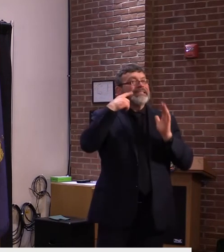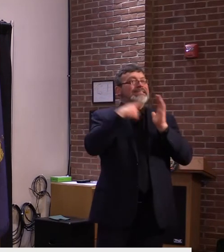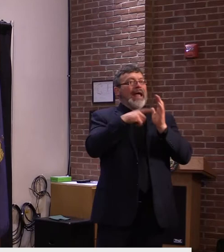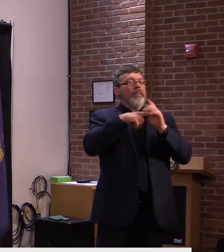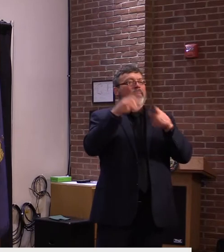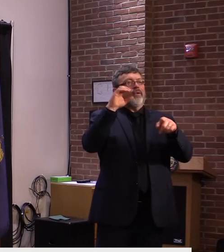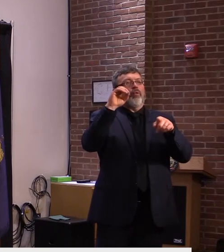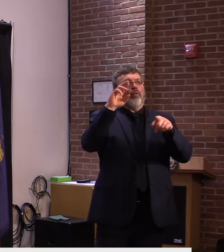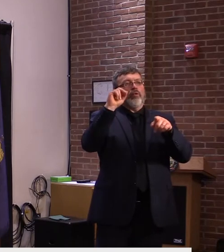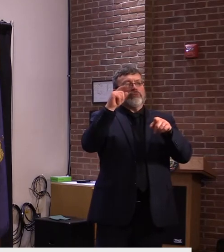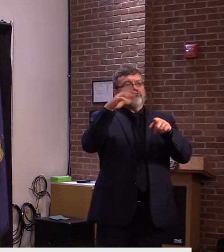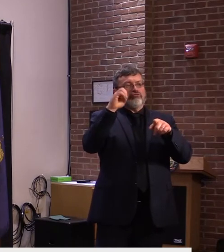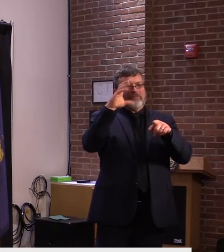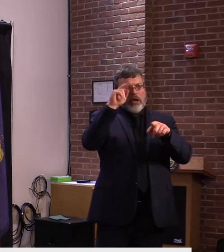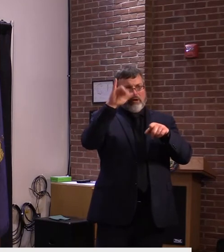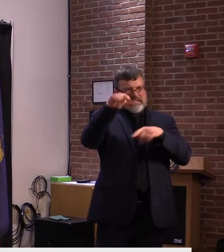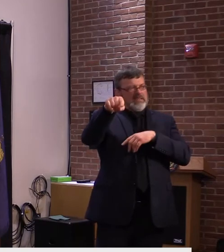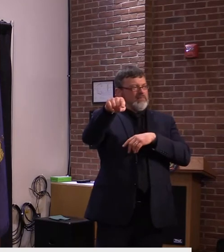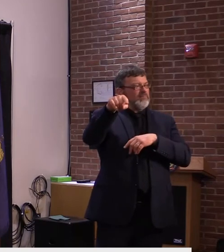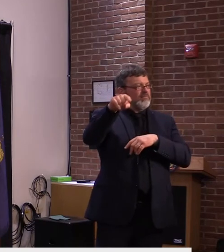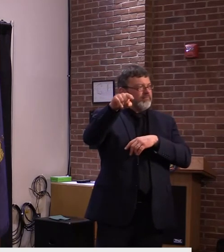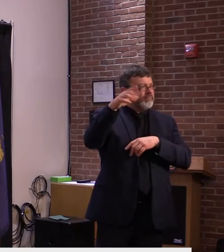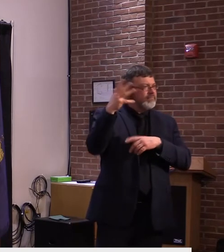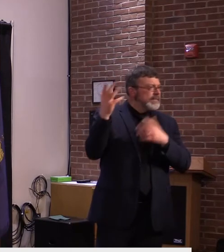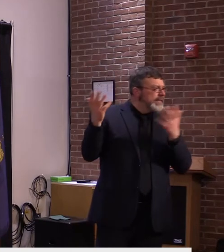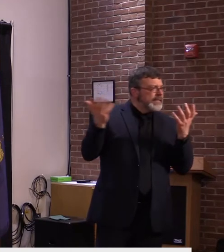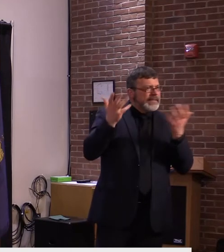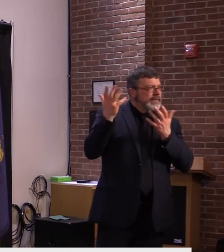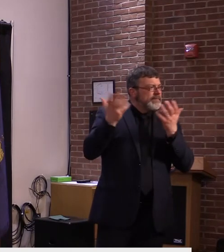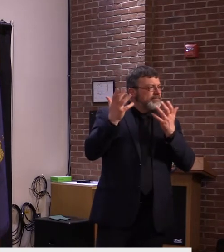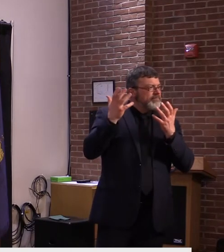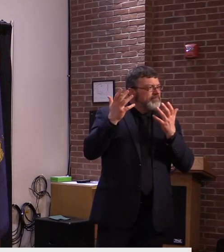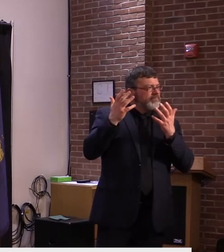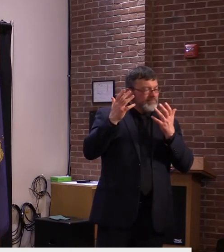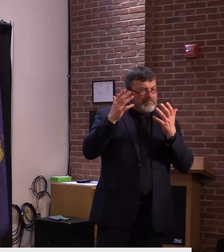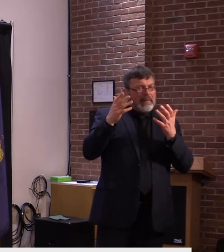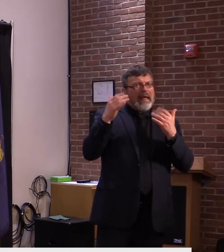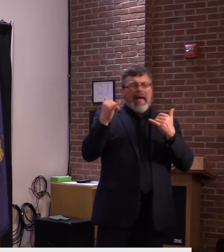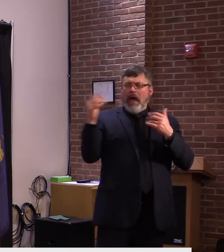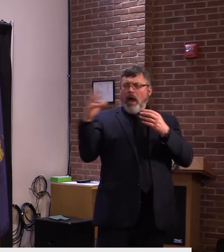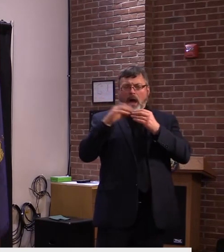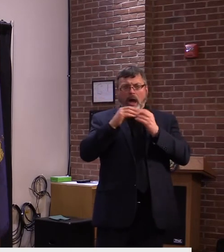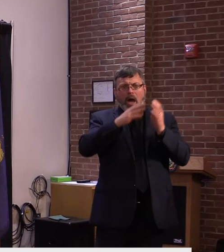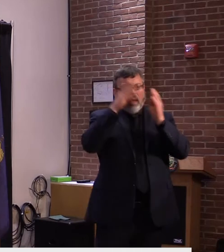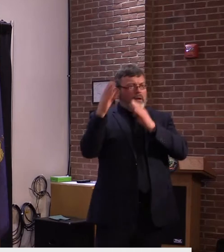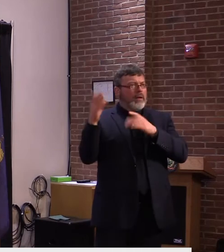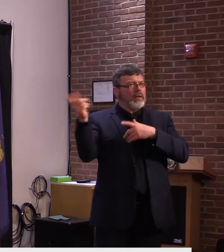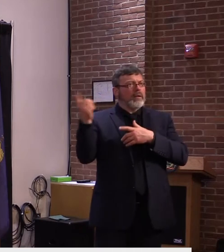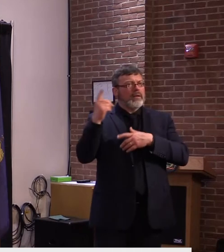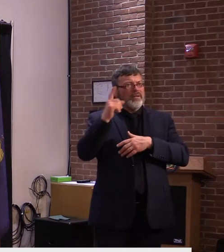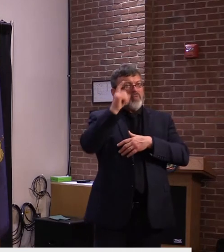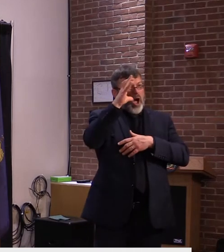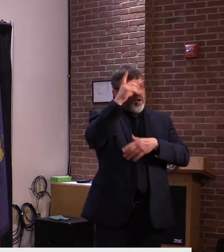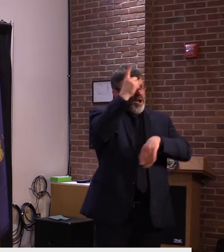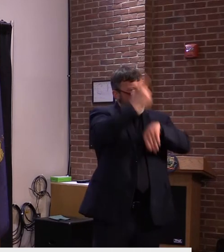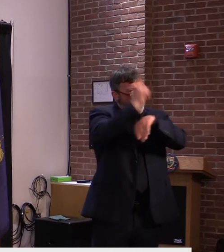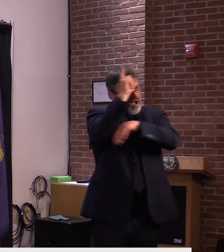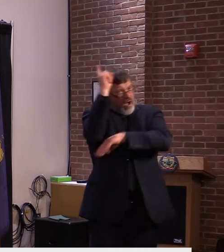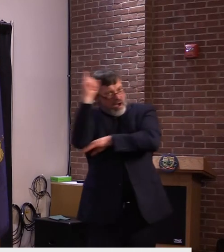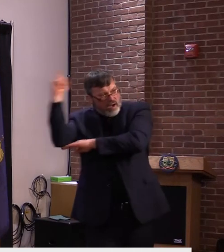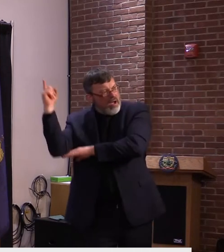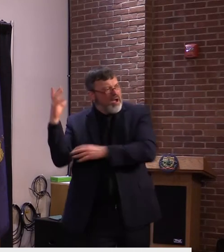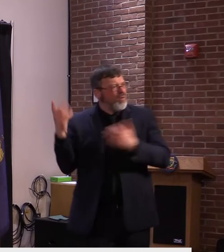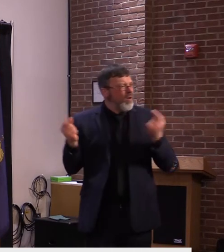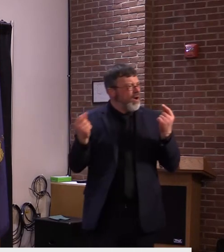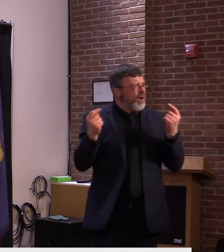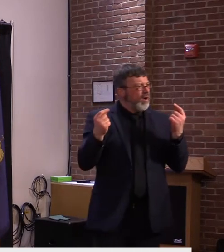And also, is 100 towers enough to get this job done? I'm going to let Commissioner Tierney answer the